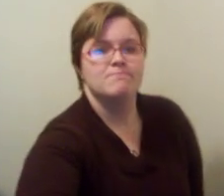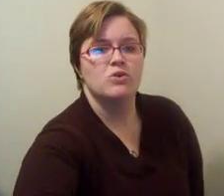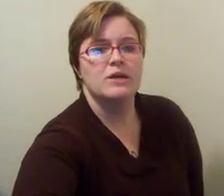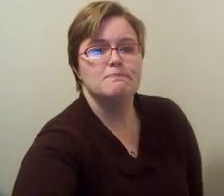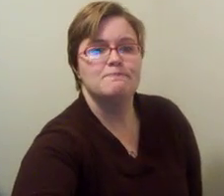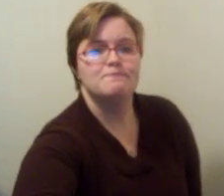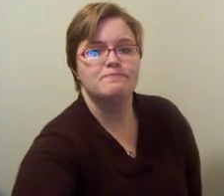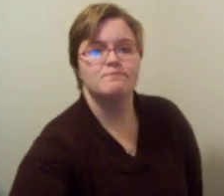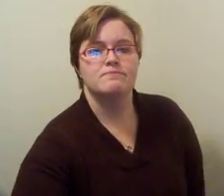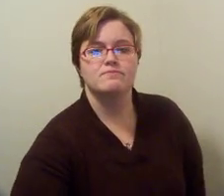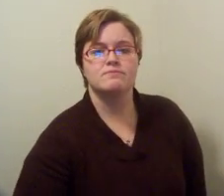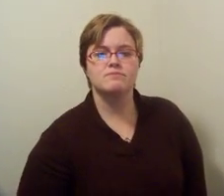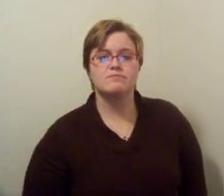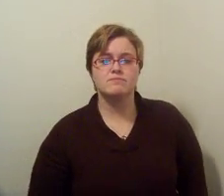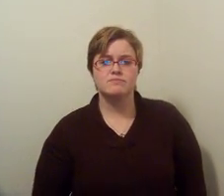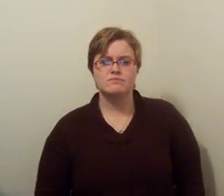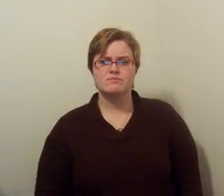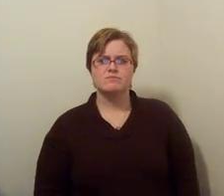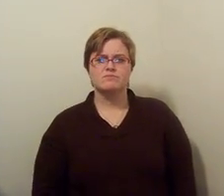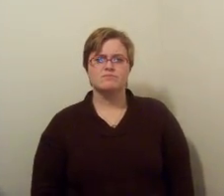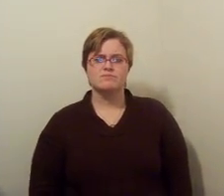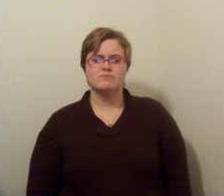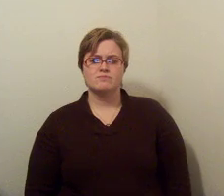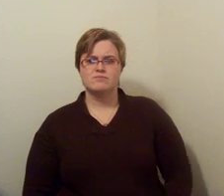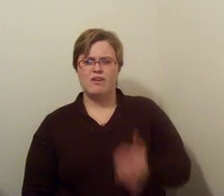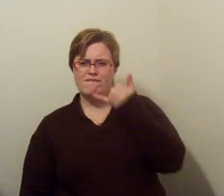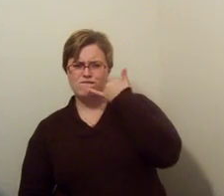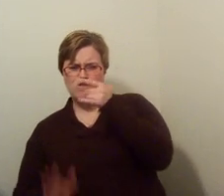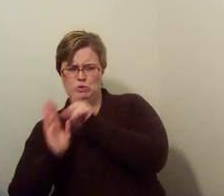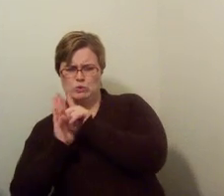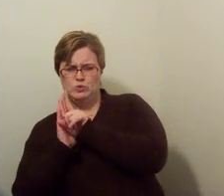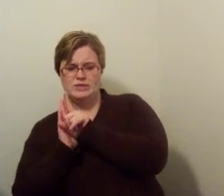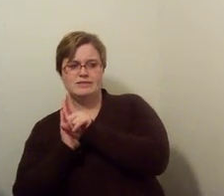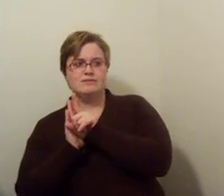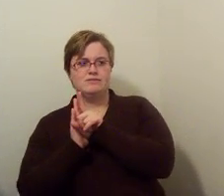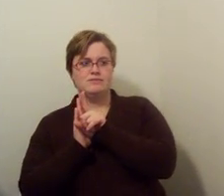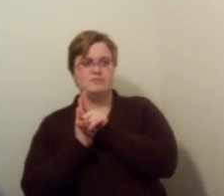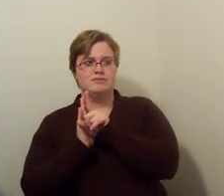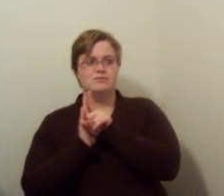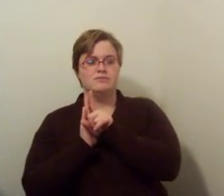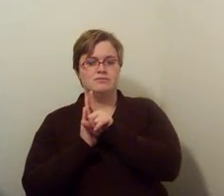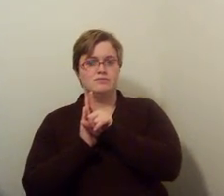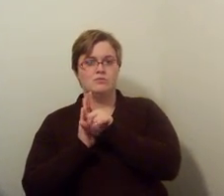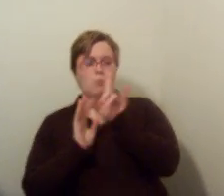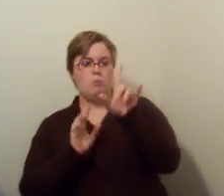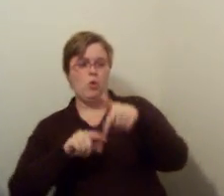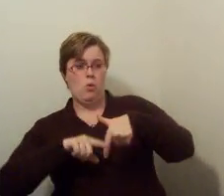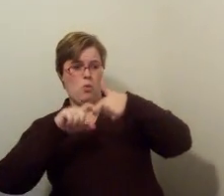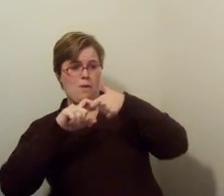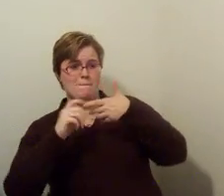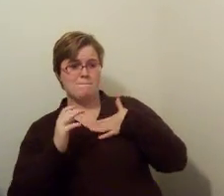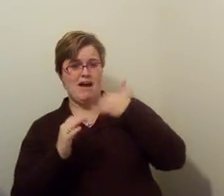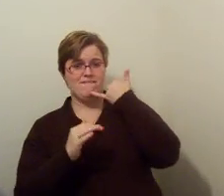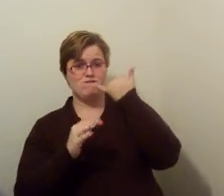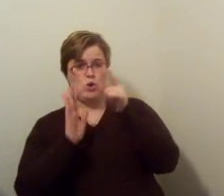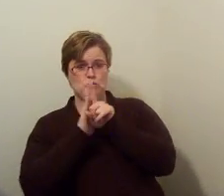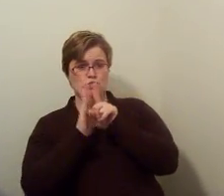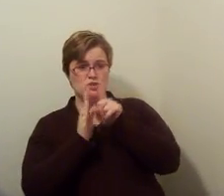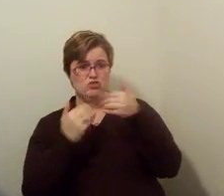Okay. Are there, my phone is ringing. So are there any other questions that you have about this, or is that